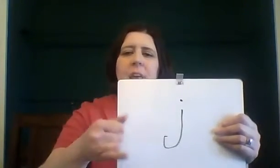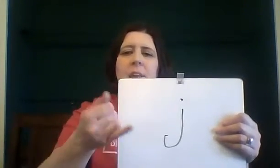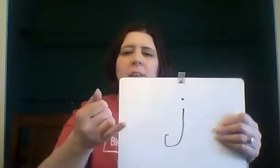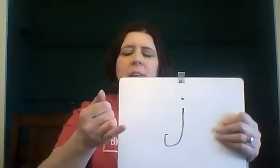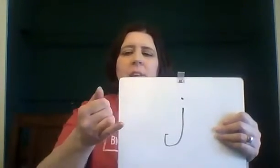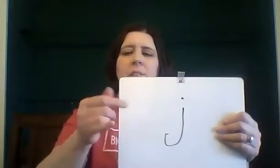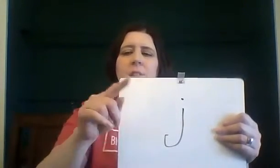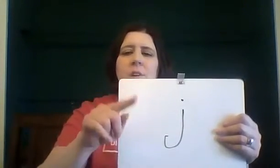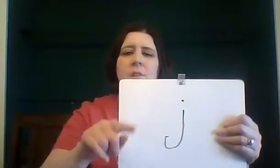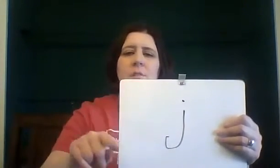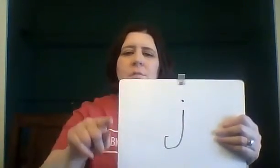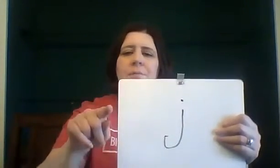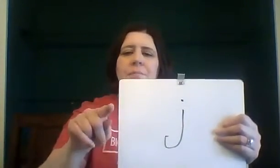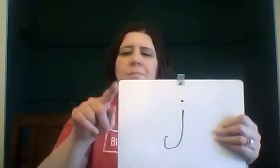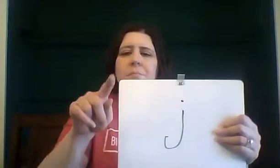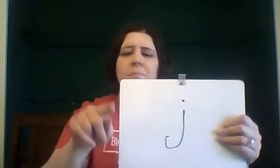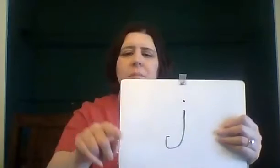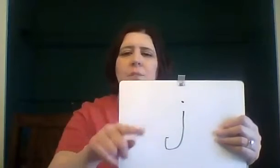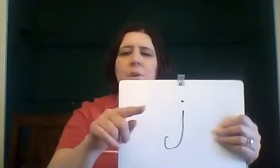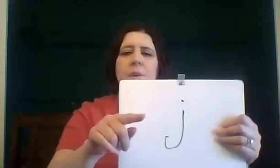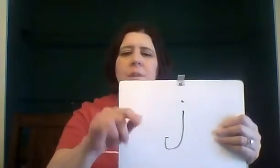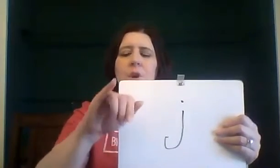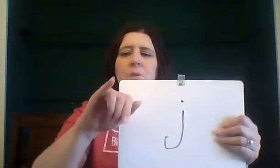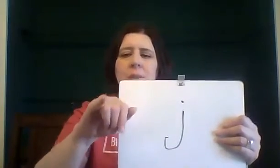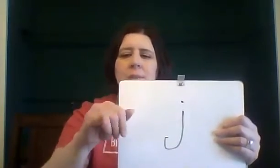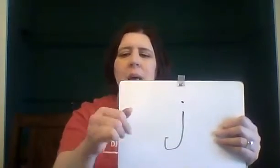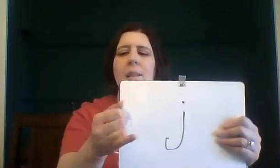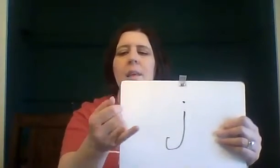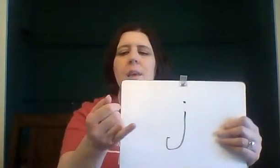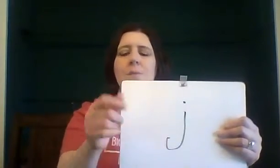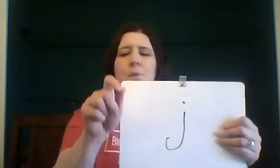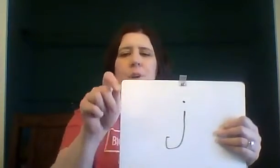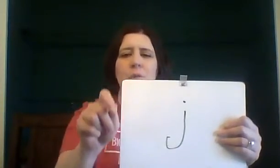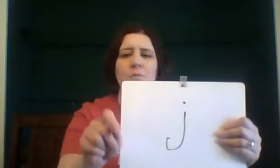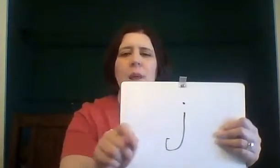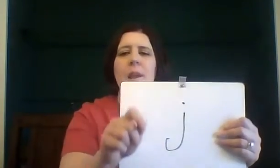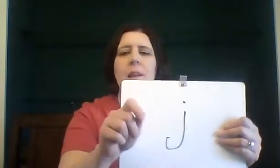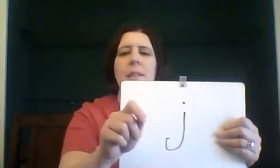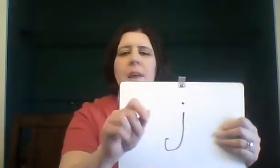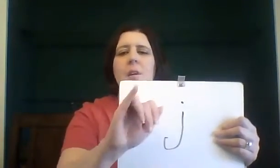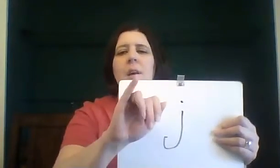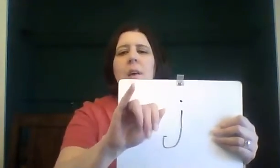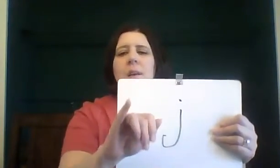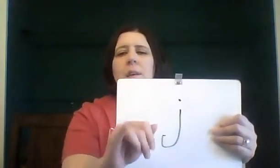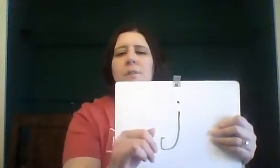J. So it goes exactly, if you're gonna write it in the air, it